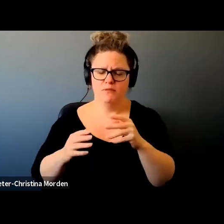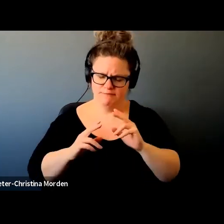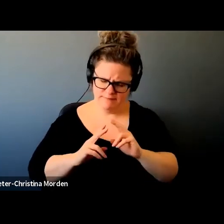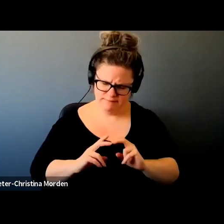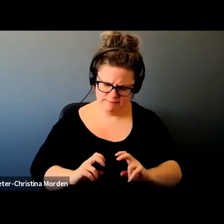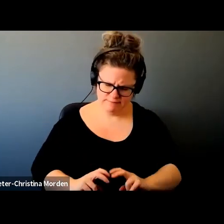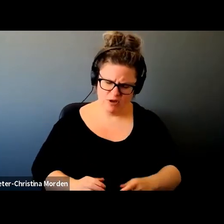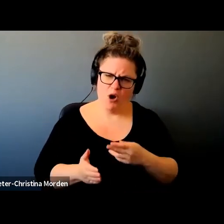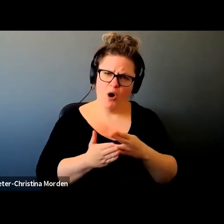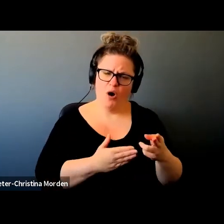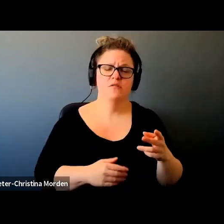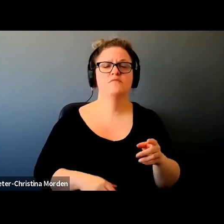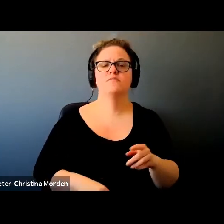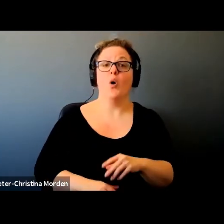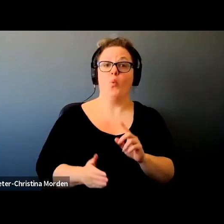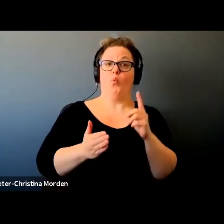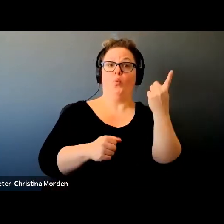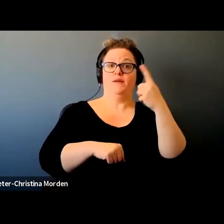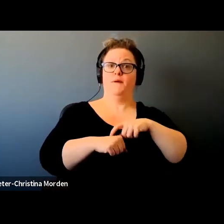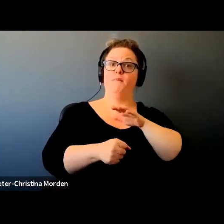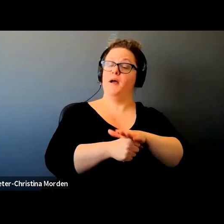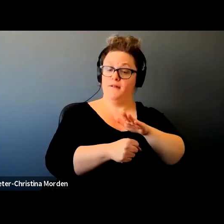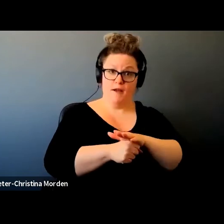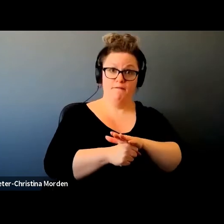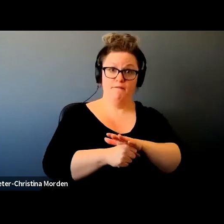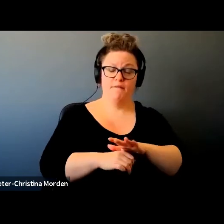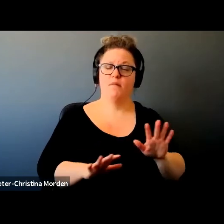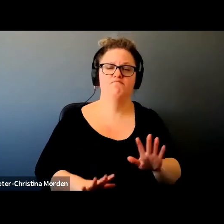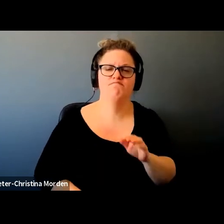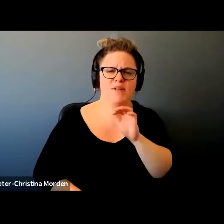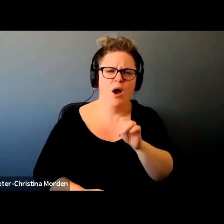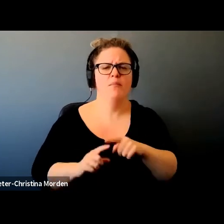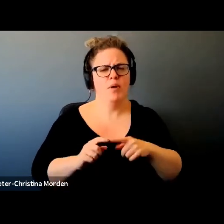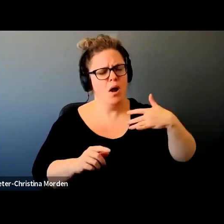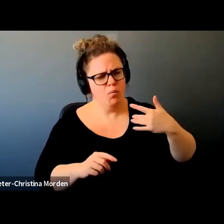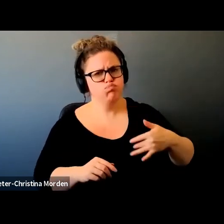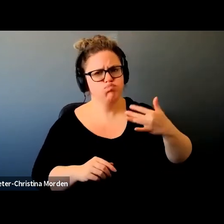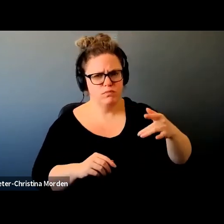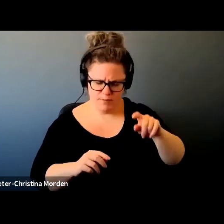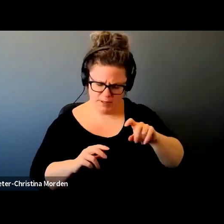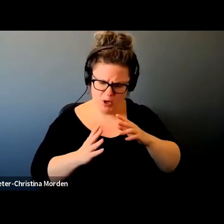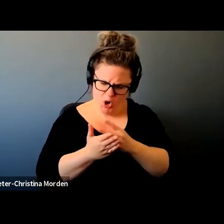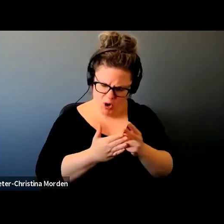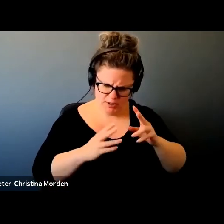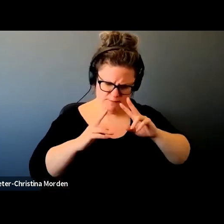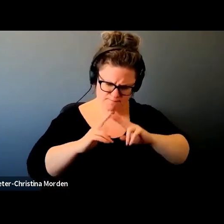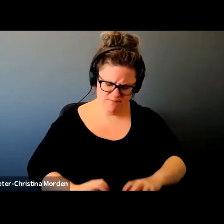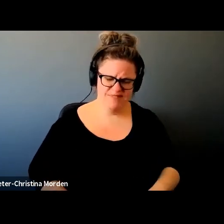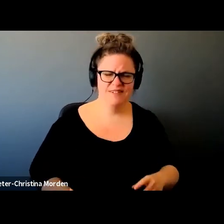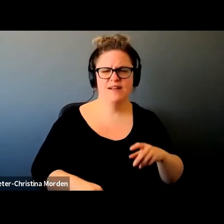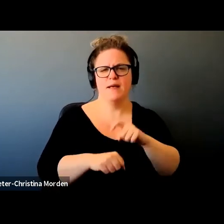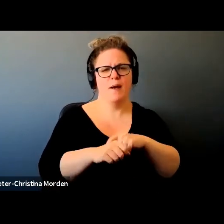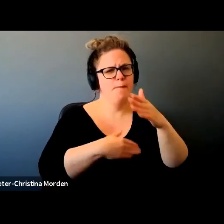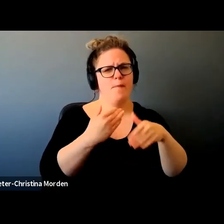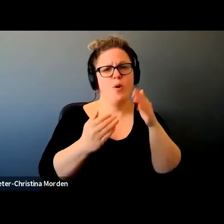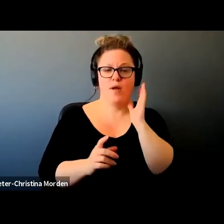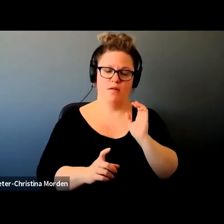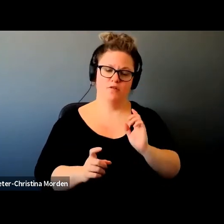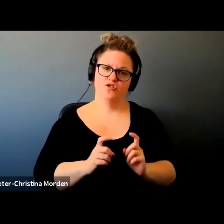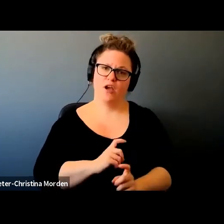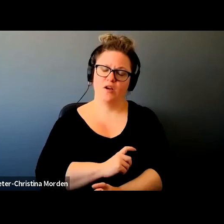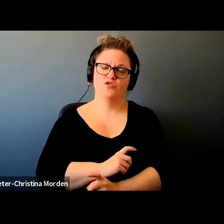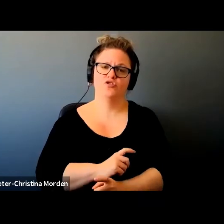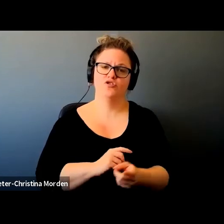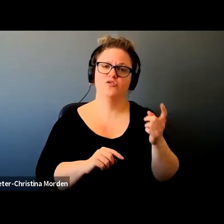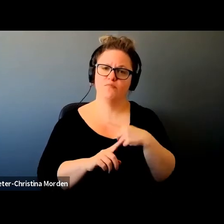this just once, because with every project and with time, we're going to learn, we're going to change. And it's always good to